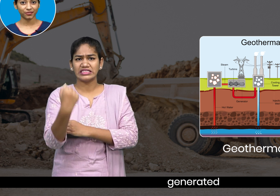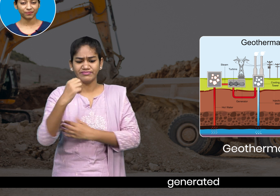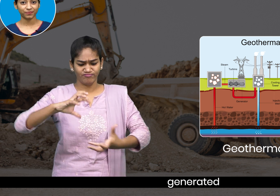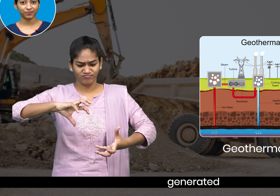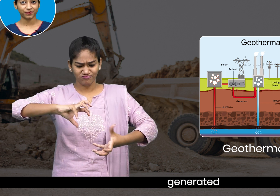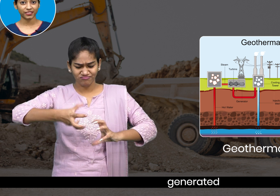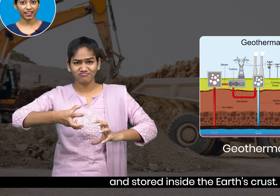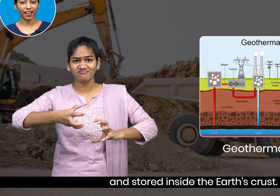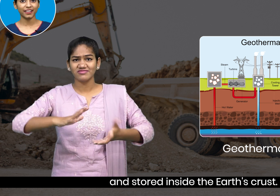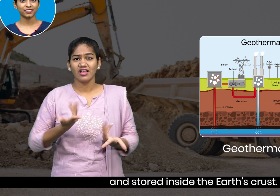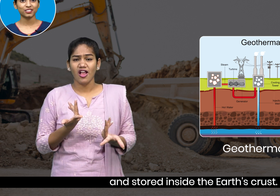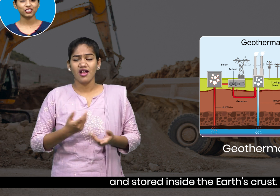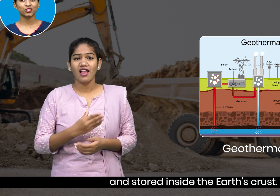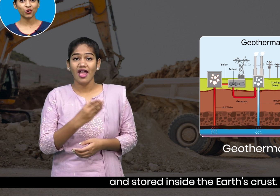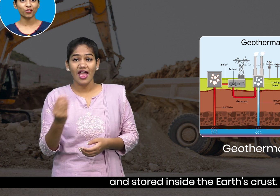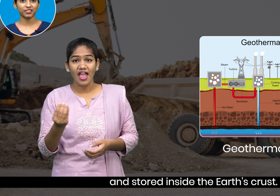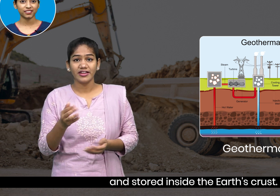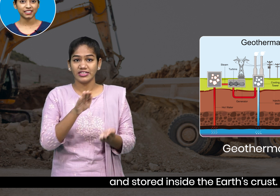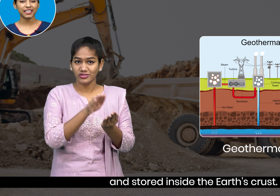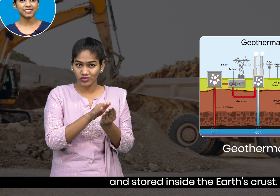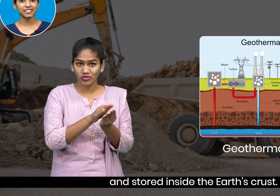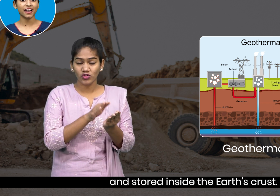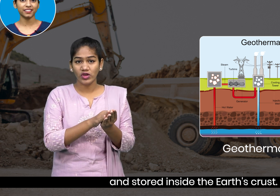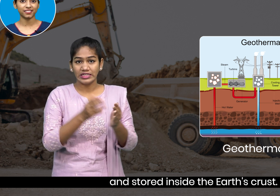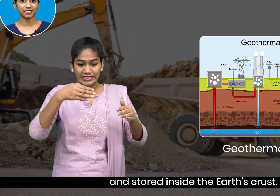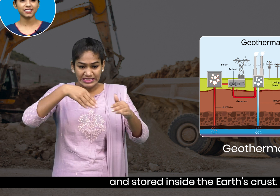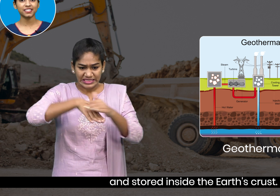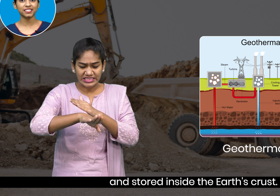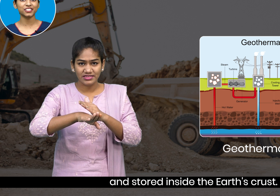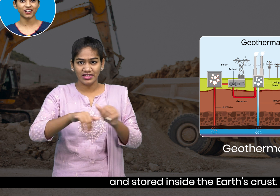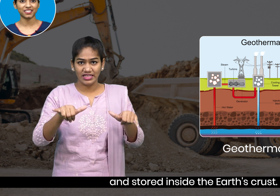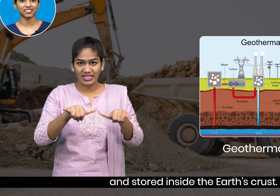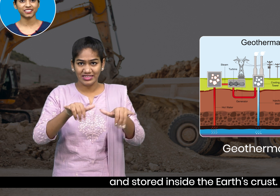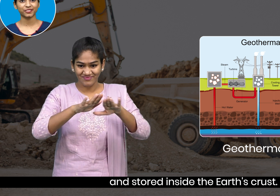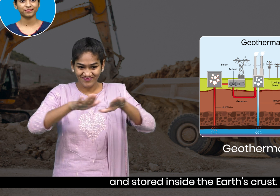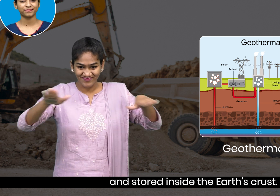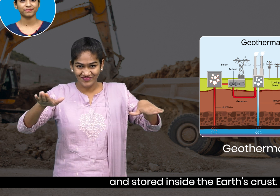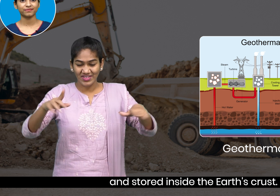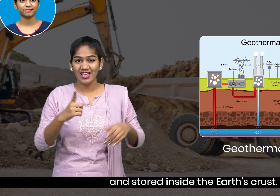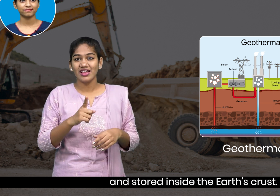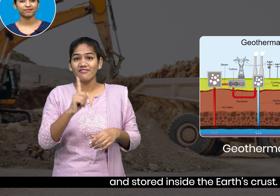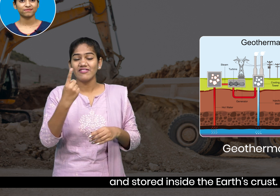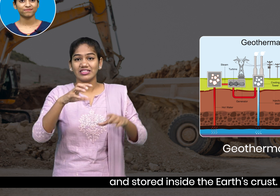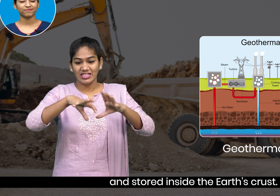generated and stored inside the Earth's crust.